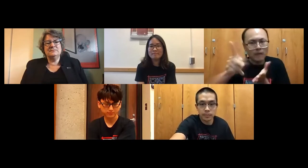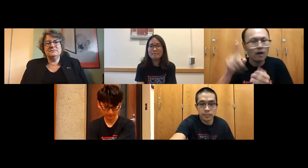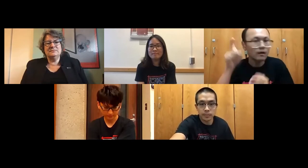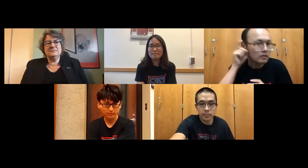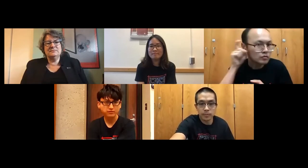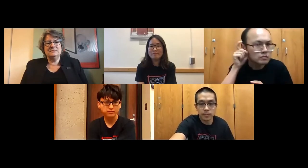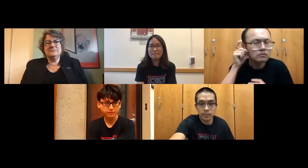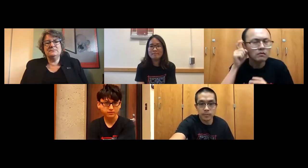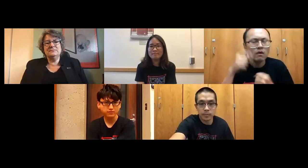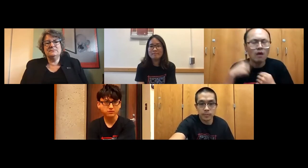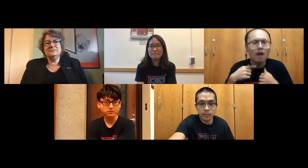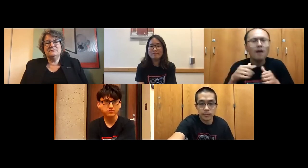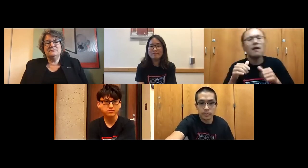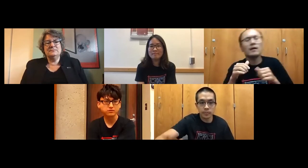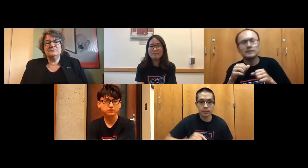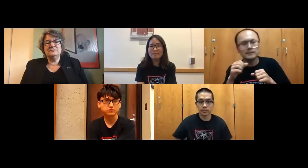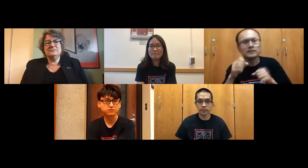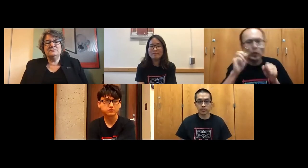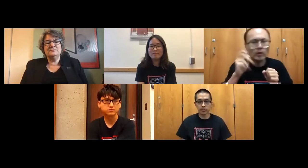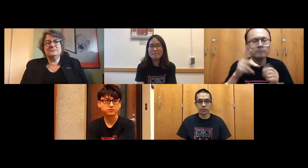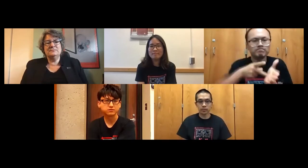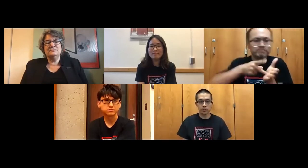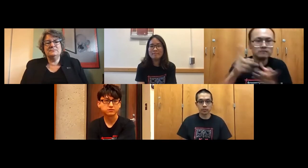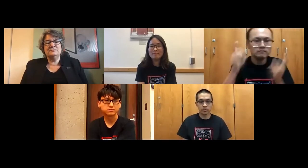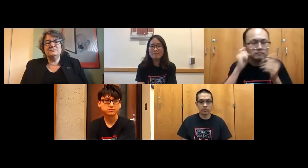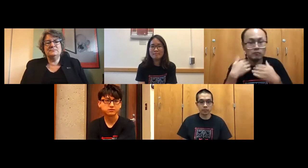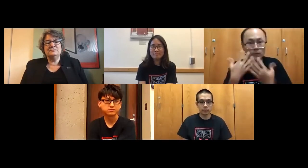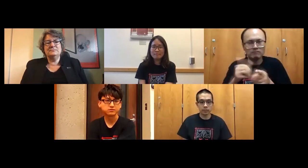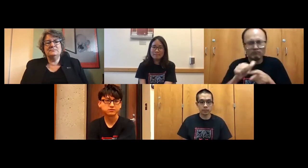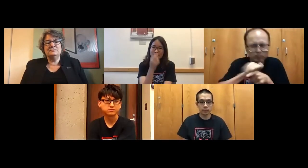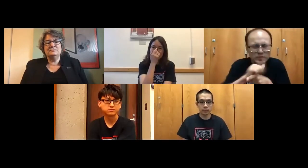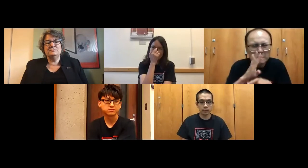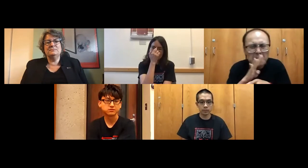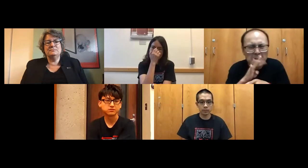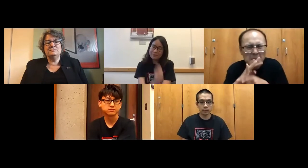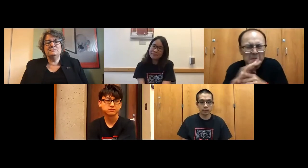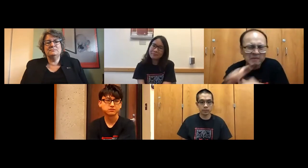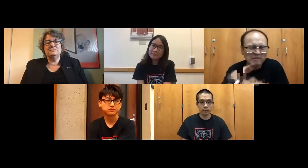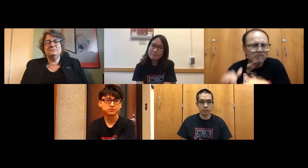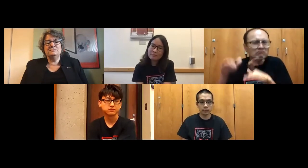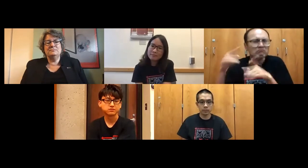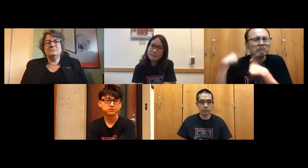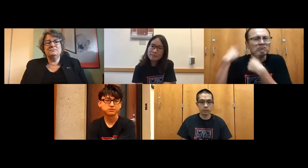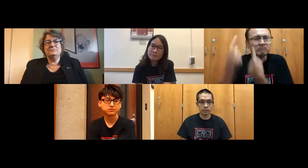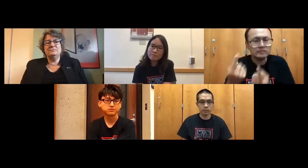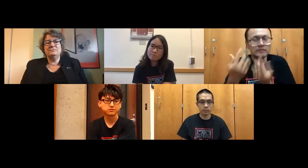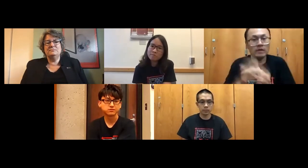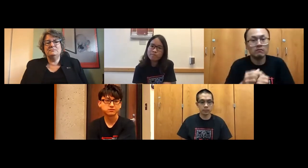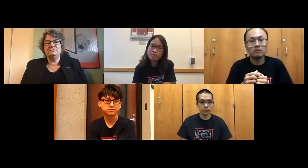I couldn't. So at the time we couldn't pay for hearing aids, but then I got